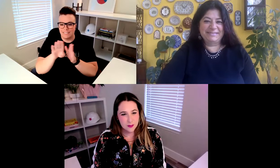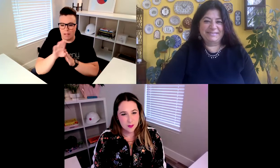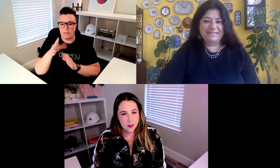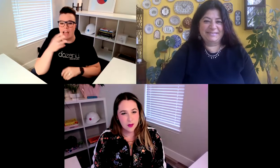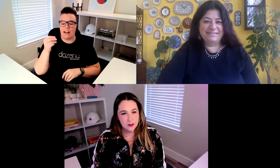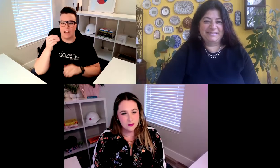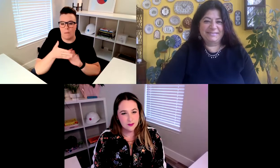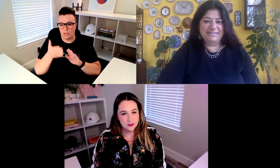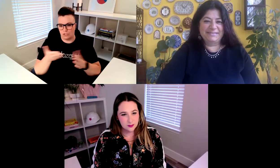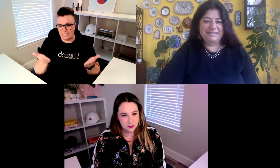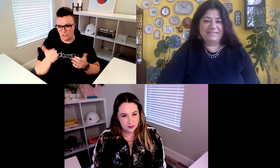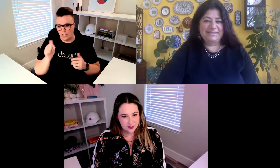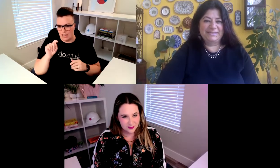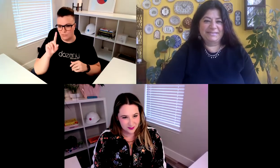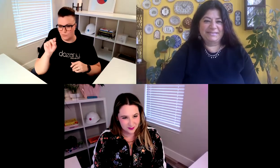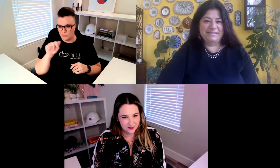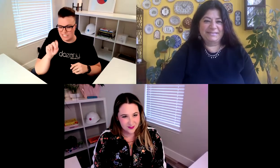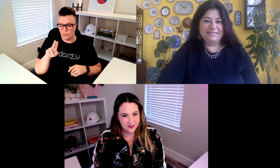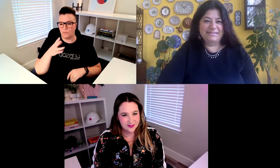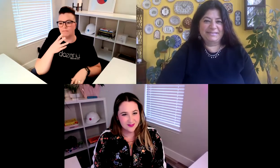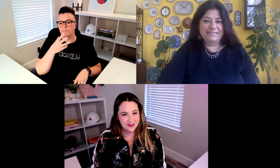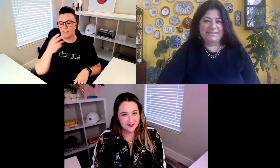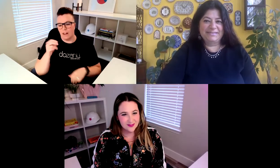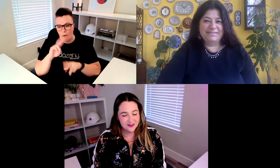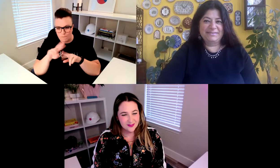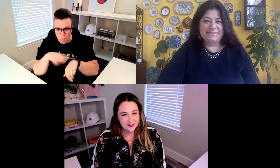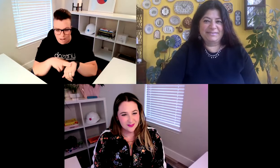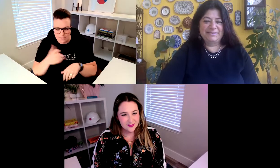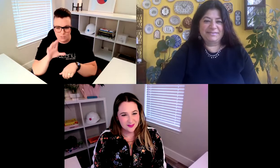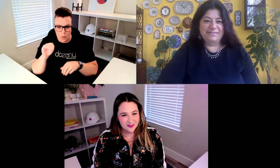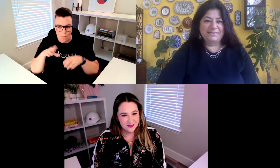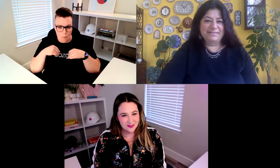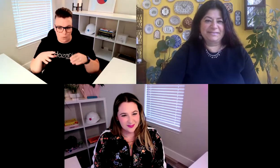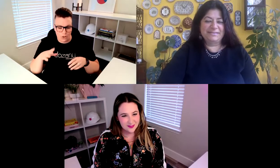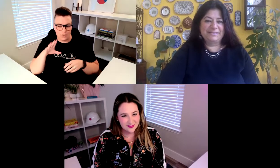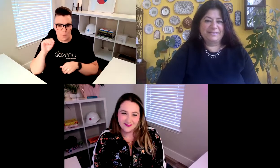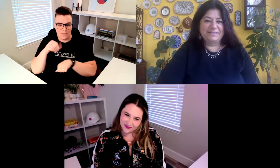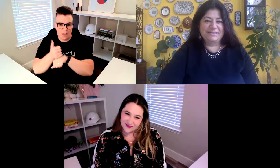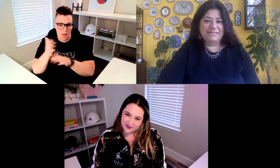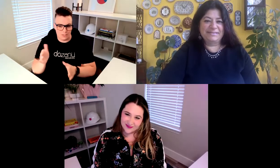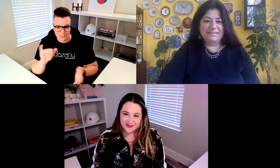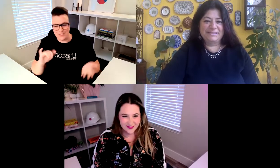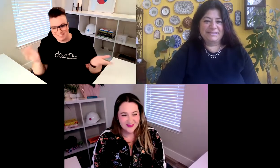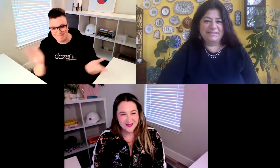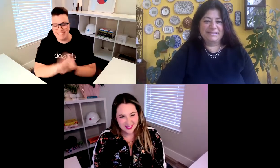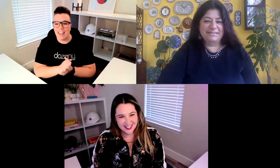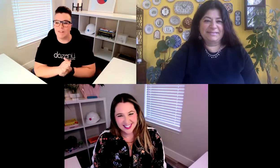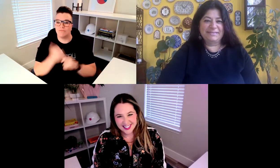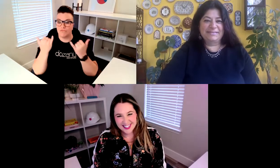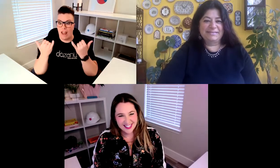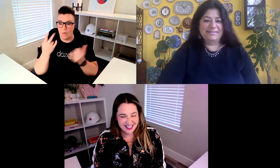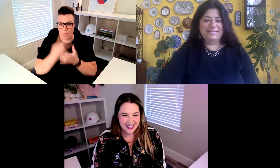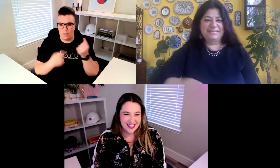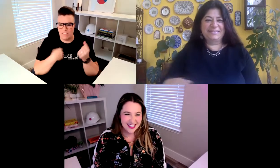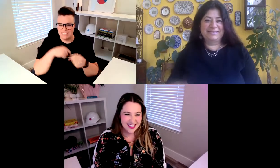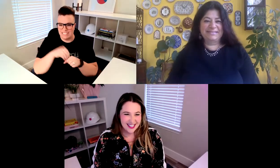my name sign, and I am the head of business development and operations here at Dozanu. And of course, I am the co-owner and co-founder